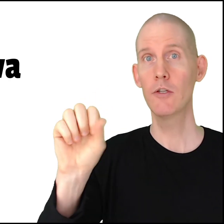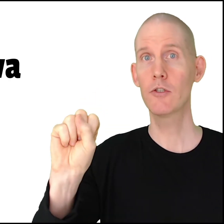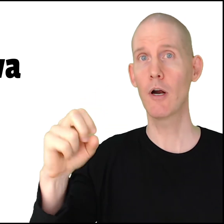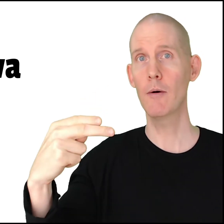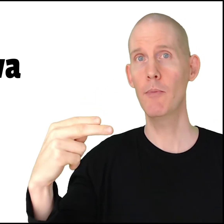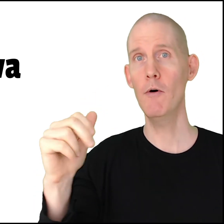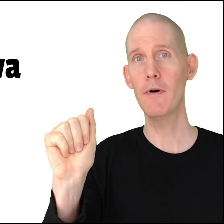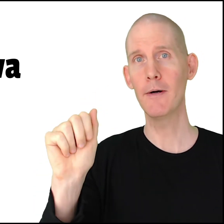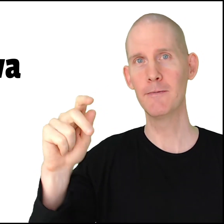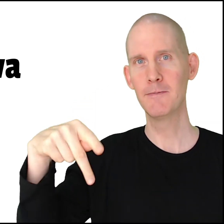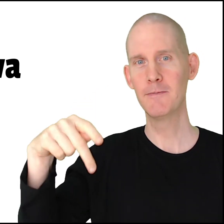Sharapova.